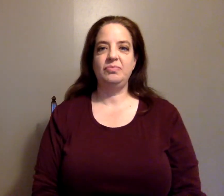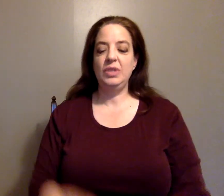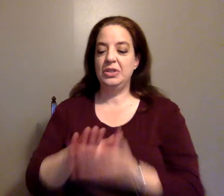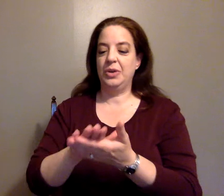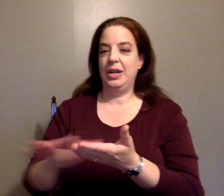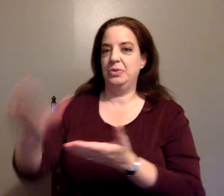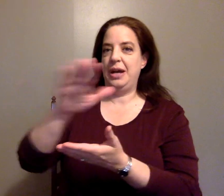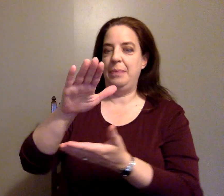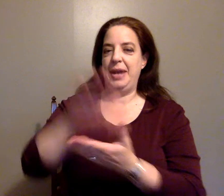So it kind of goes up and out.